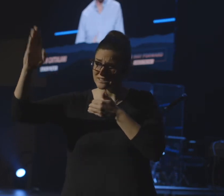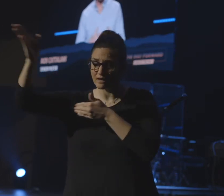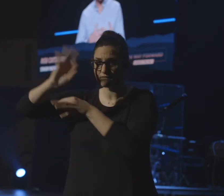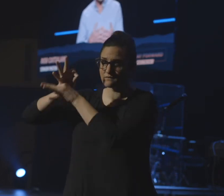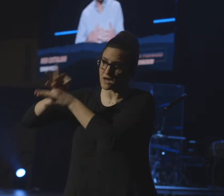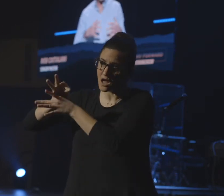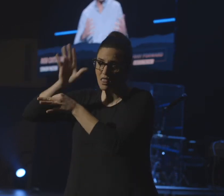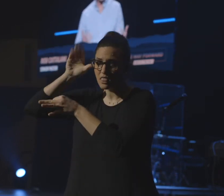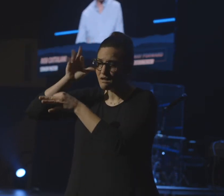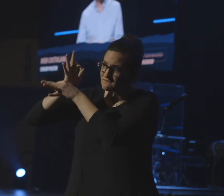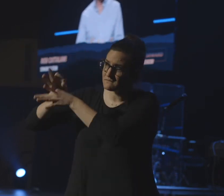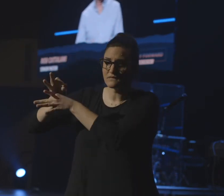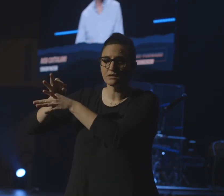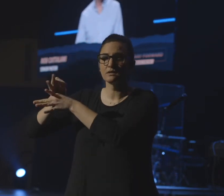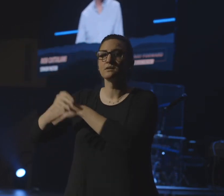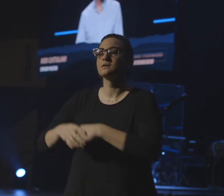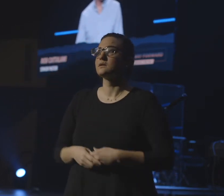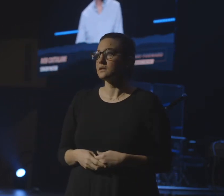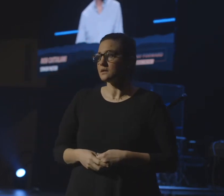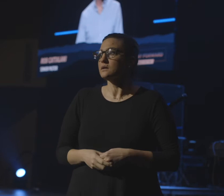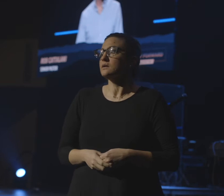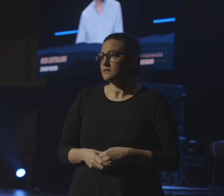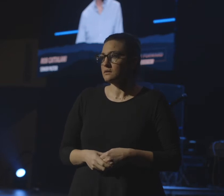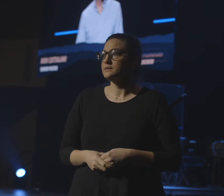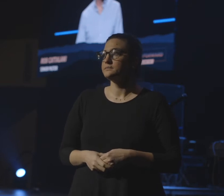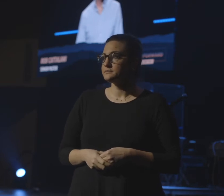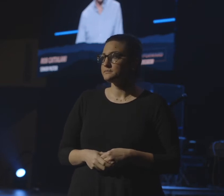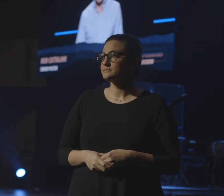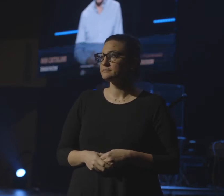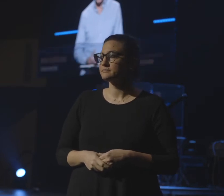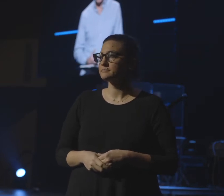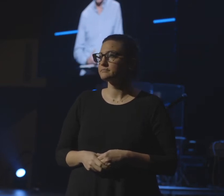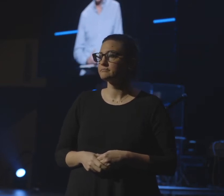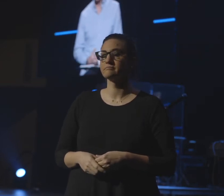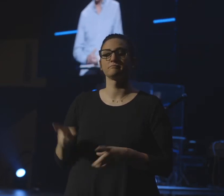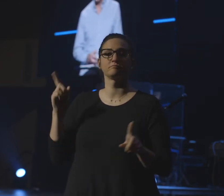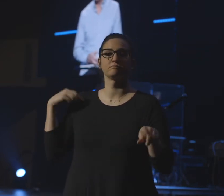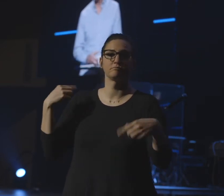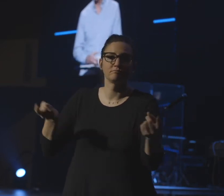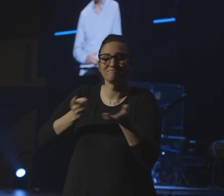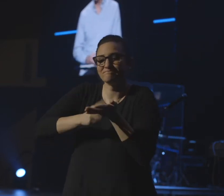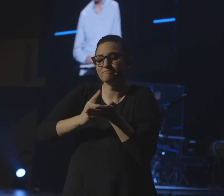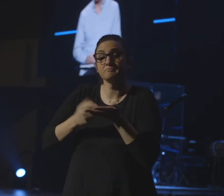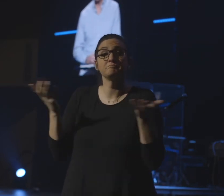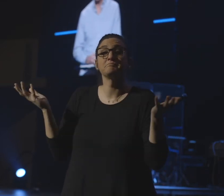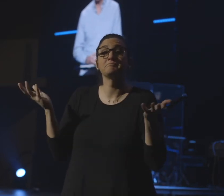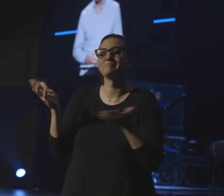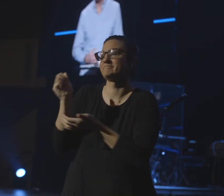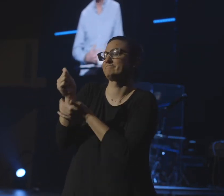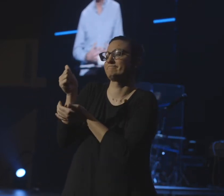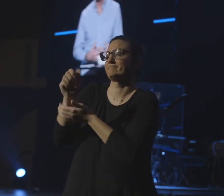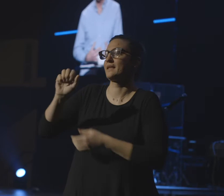series, and it talks about or covers the chapters in the book of Genesis that talk about the life of Abraham. So we're talking about